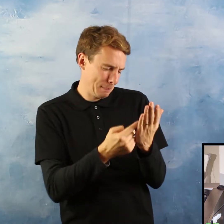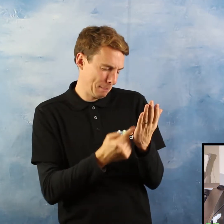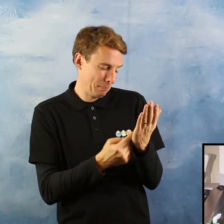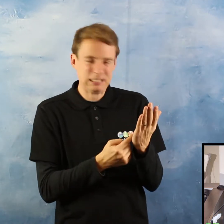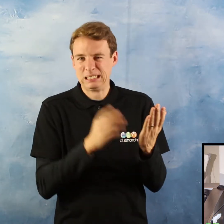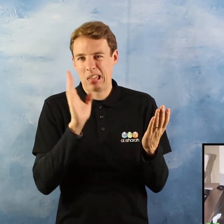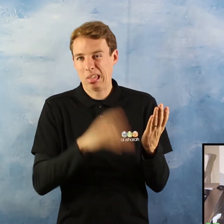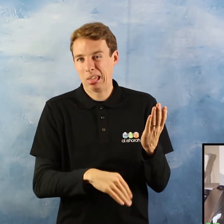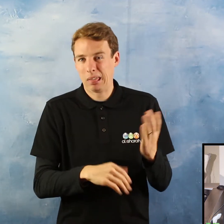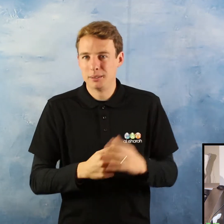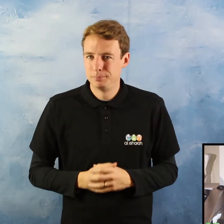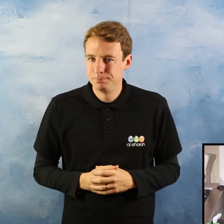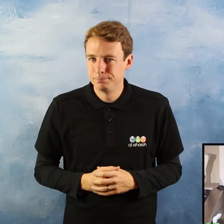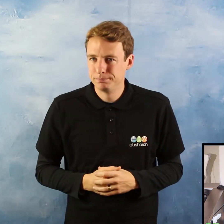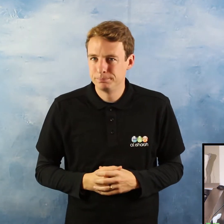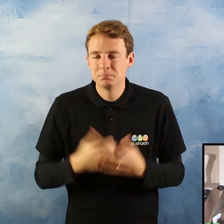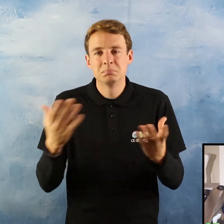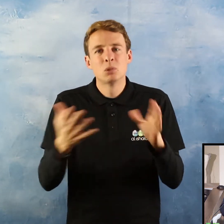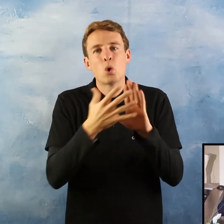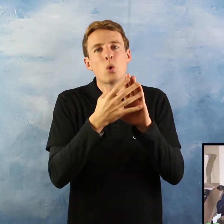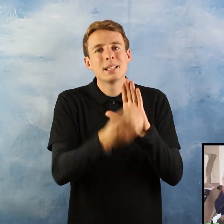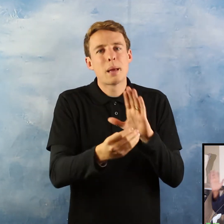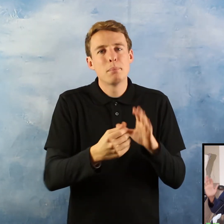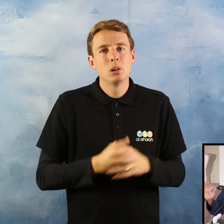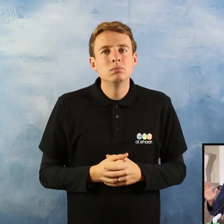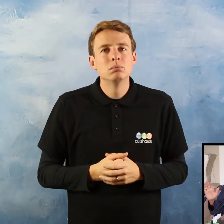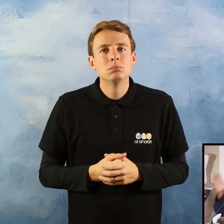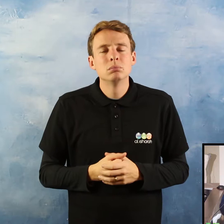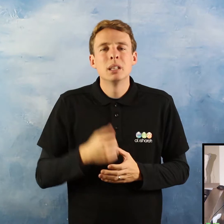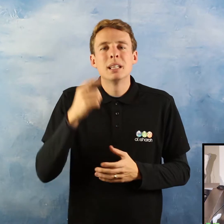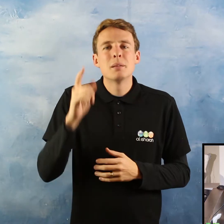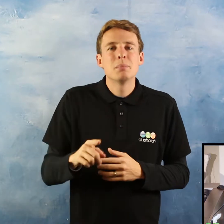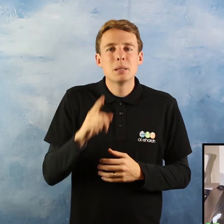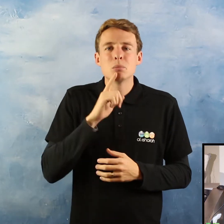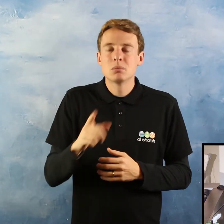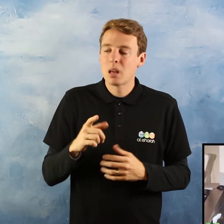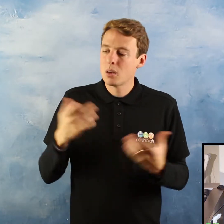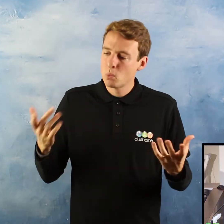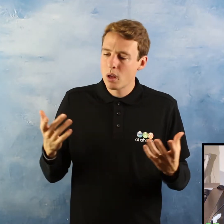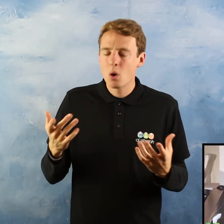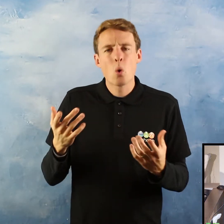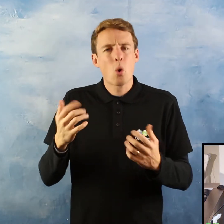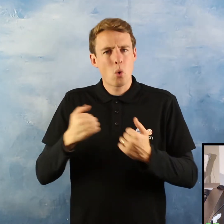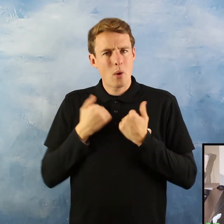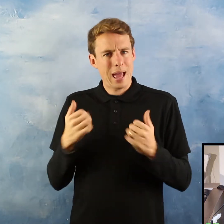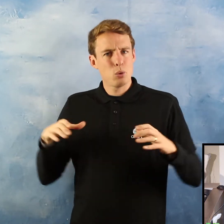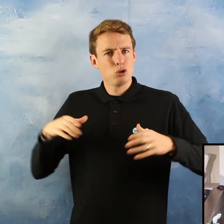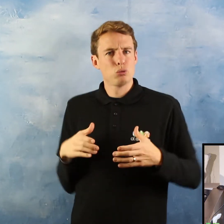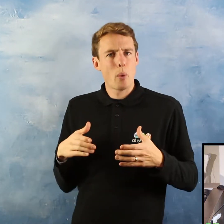aspects. So for example, if you want to be with our group, our Jama'ah, you cannot work in a